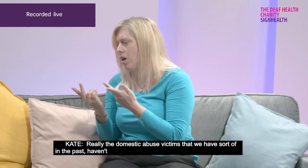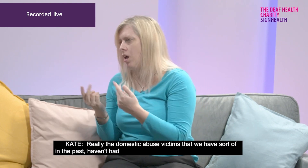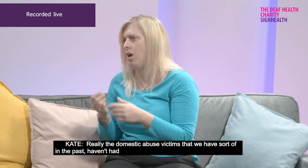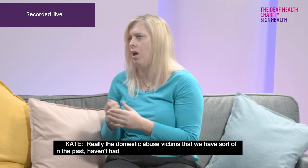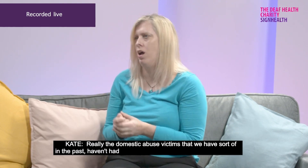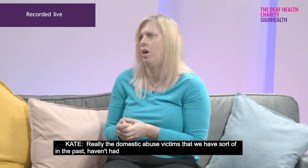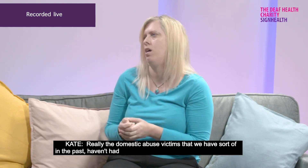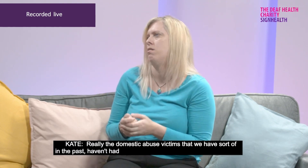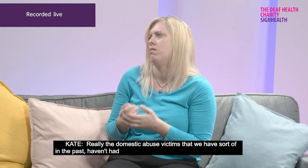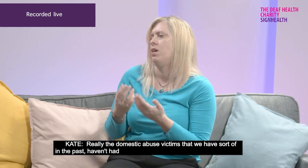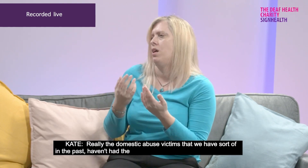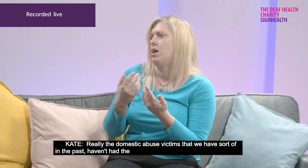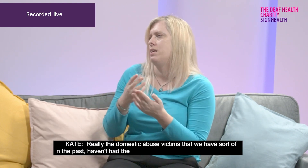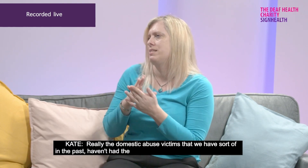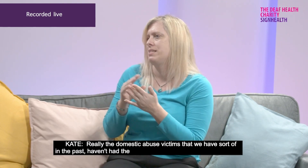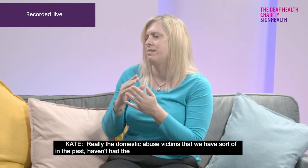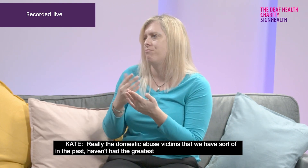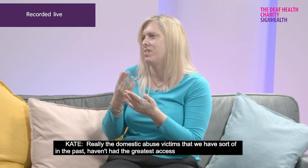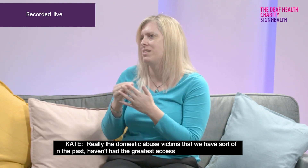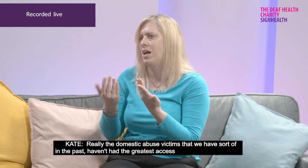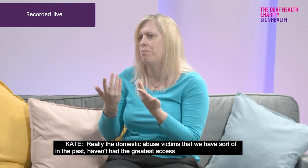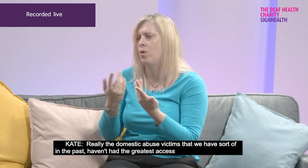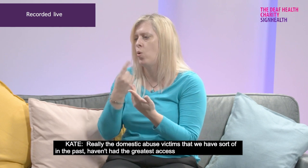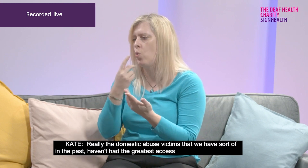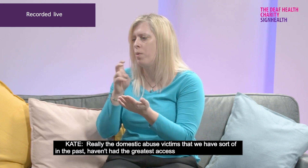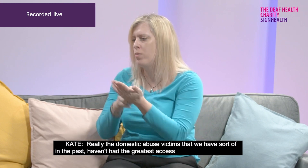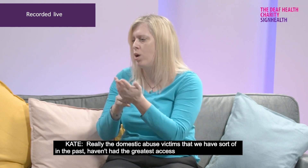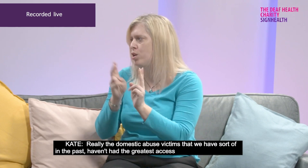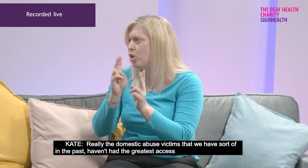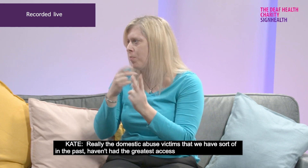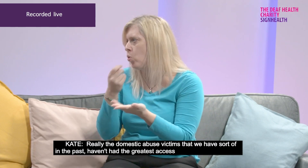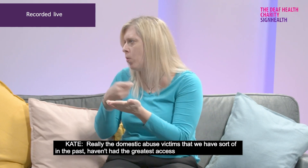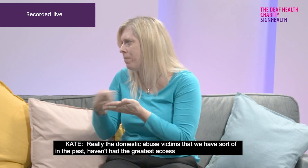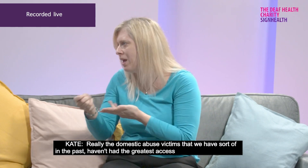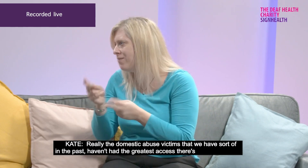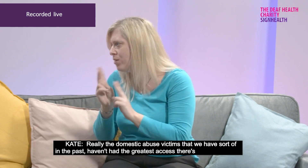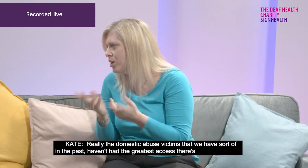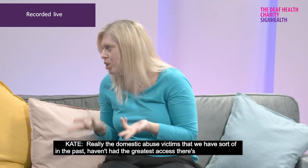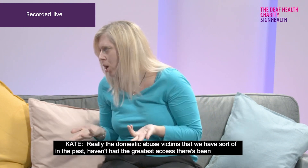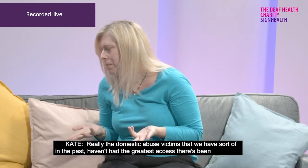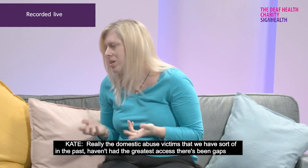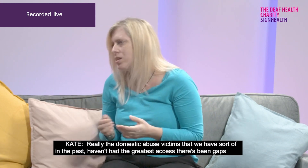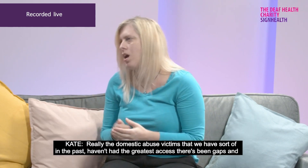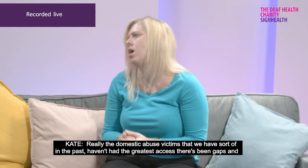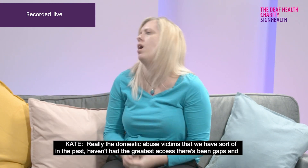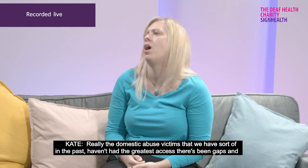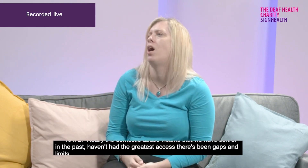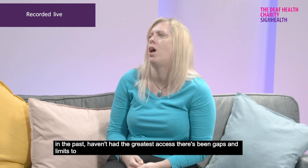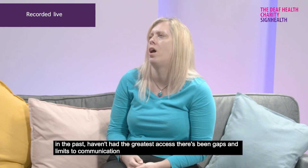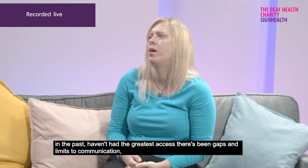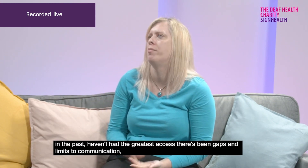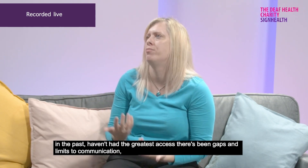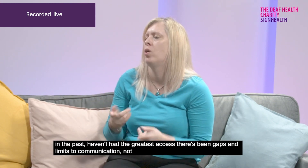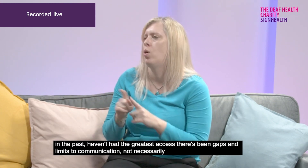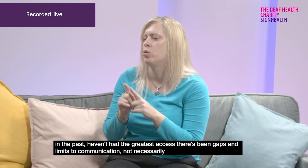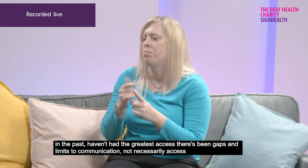the past haven't had the greatest access. There's been gaps, sort of like limits to communication, not necessarily access